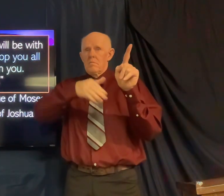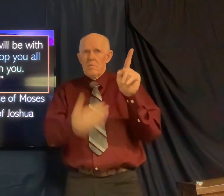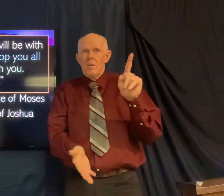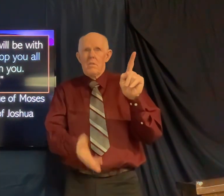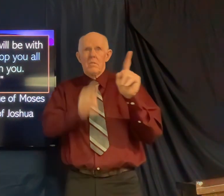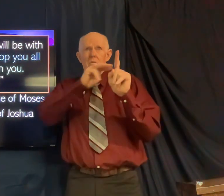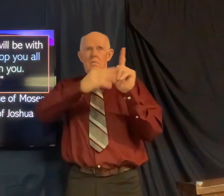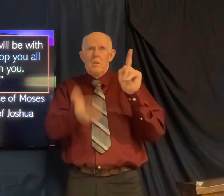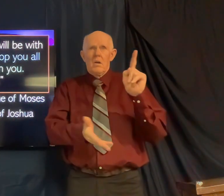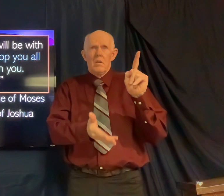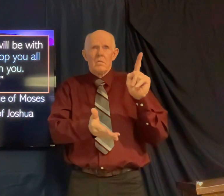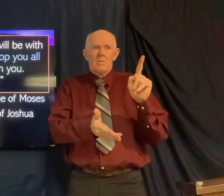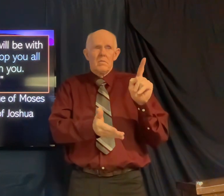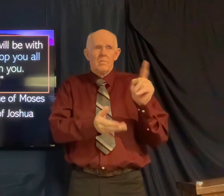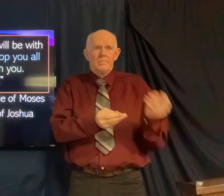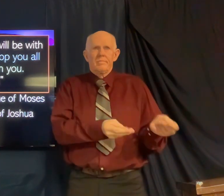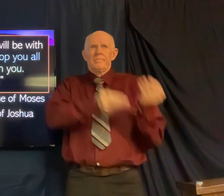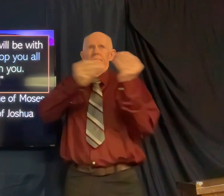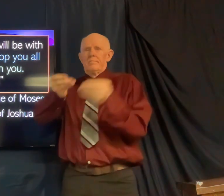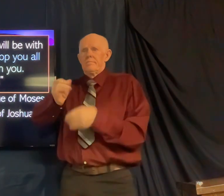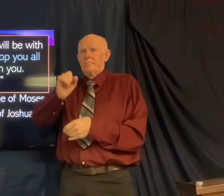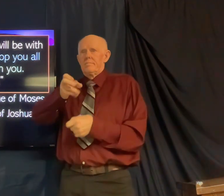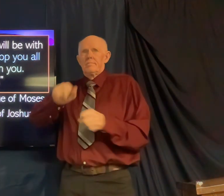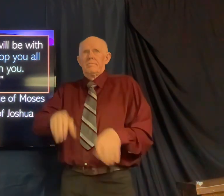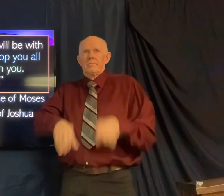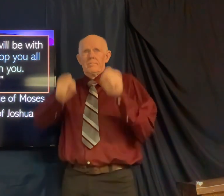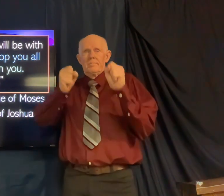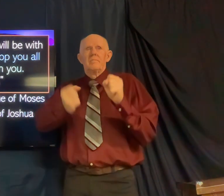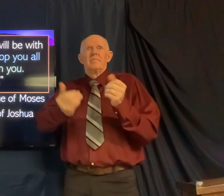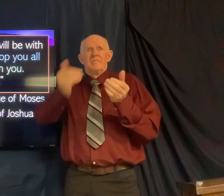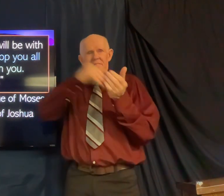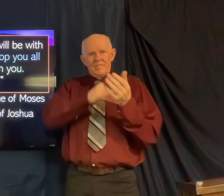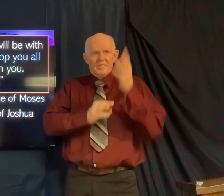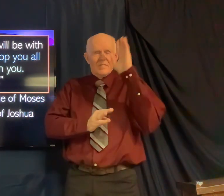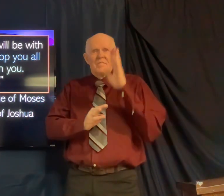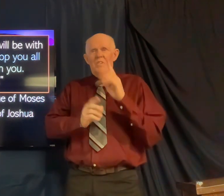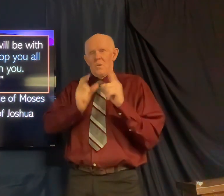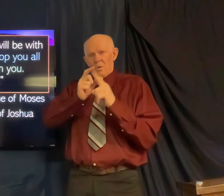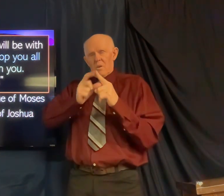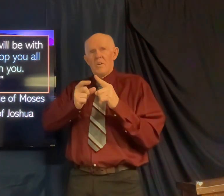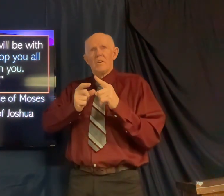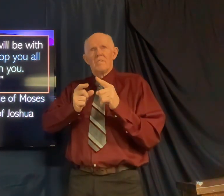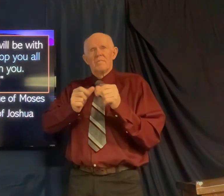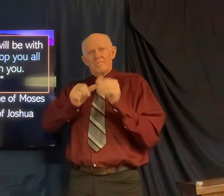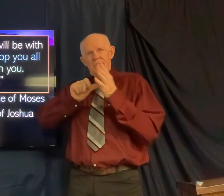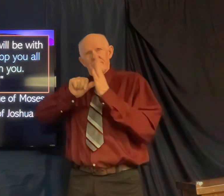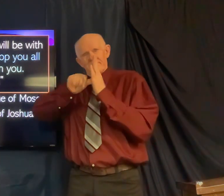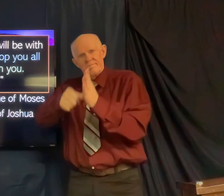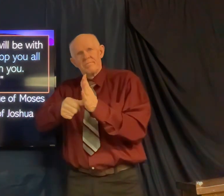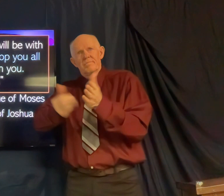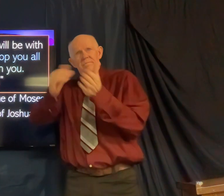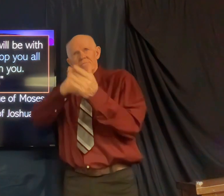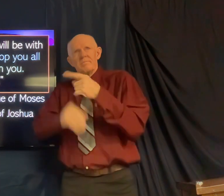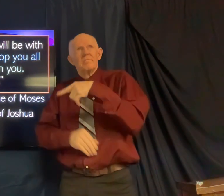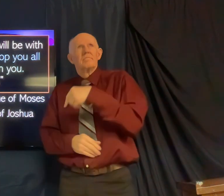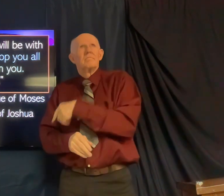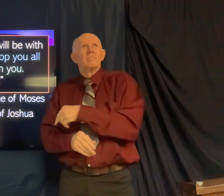In Joshua 1:5, after Moses had died, and Joshua became the leader, again, the